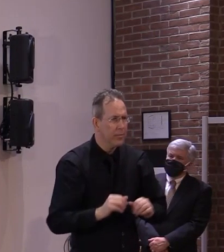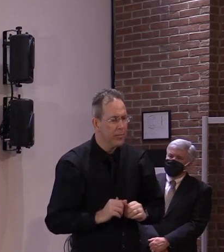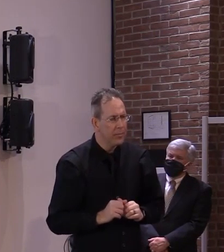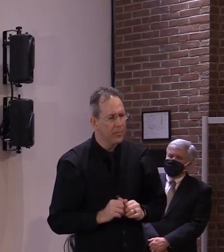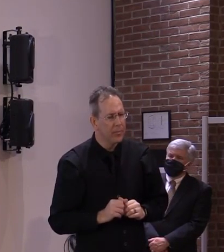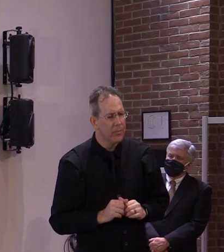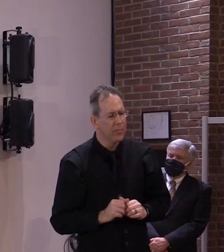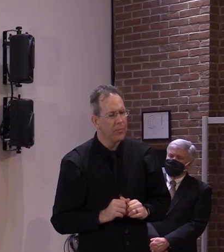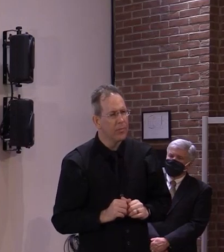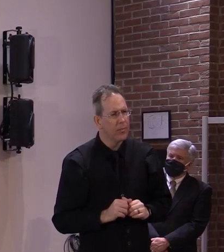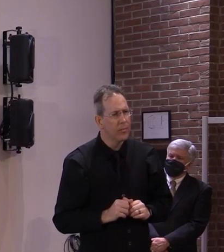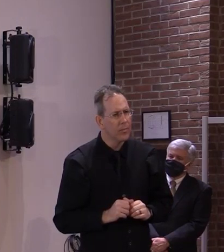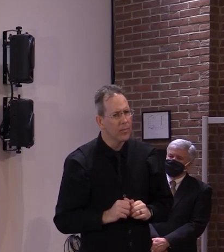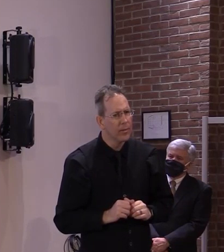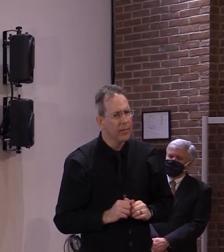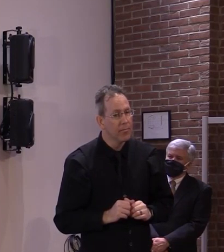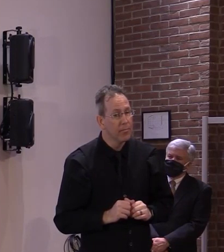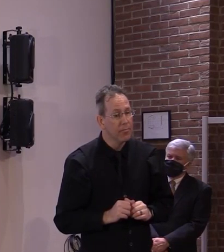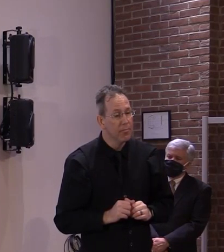65 to 69, right? Yeah,